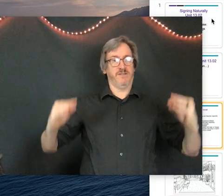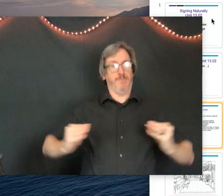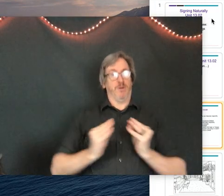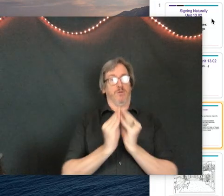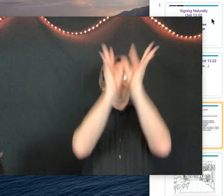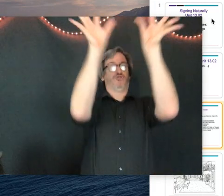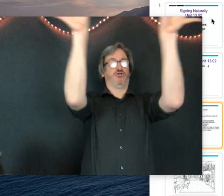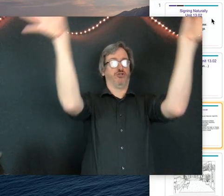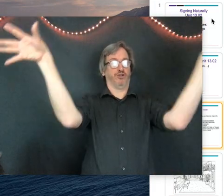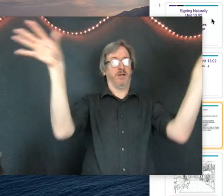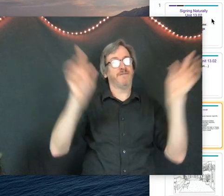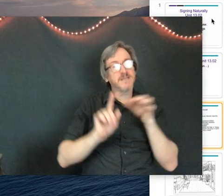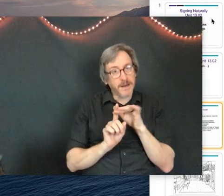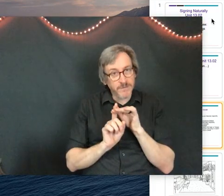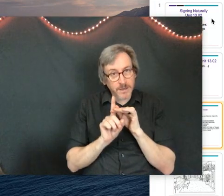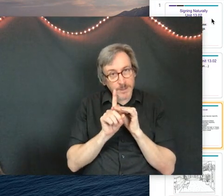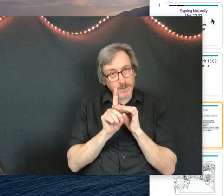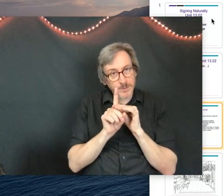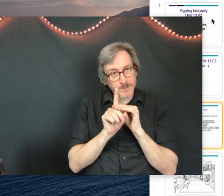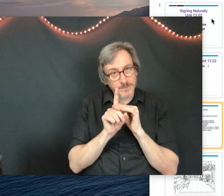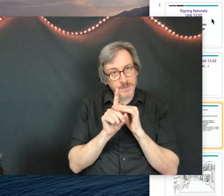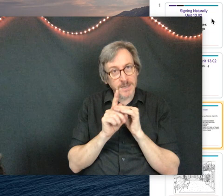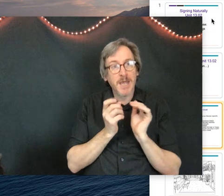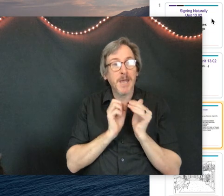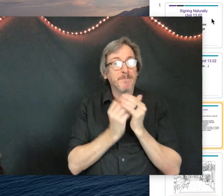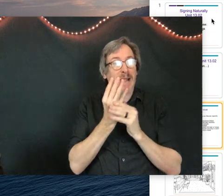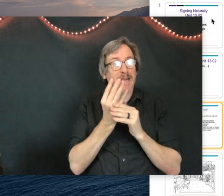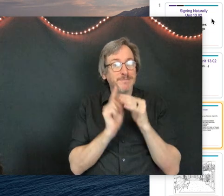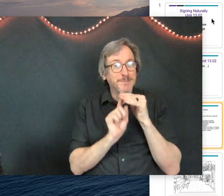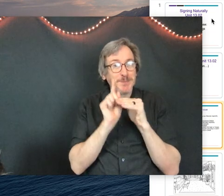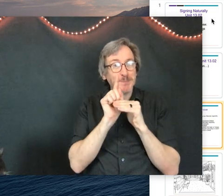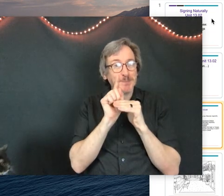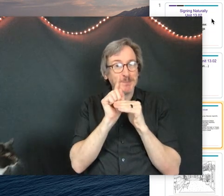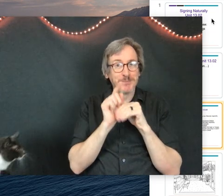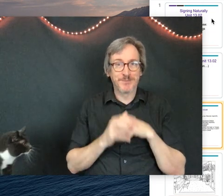if it's a big one, if it's kind of little one.